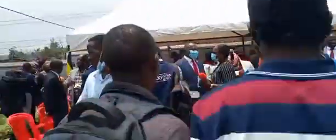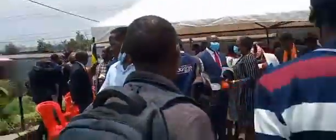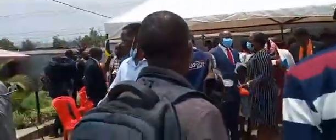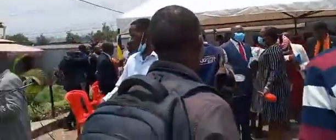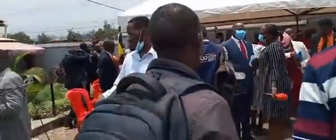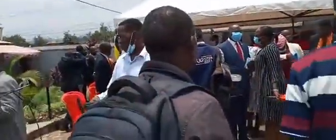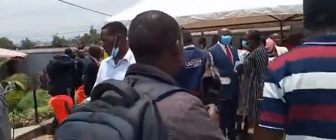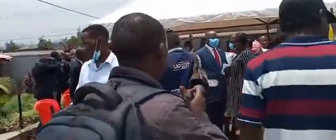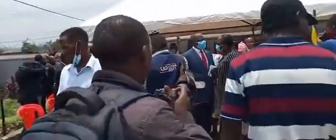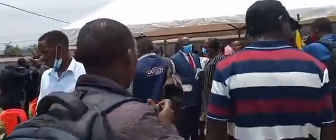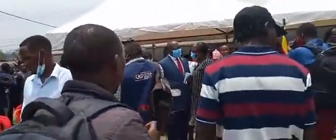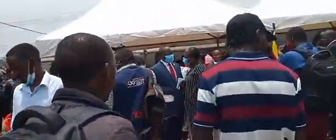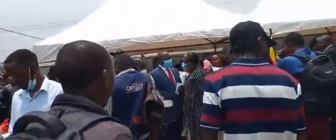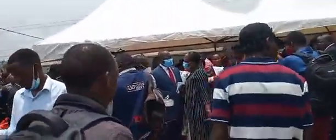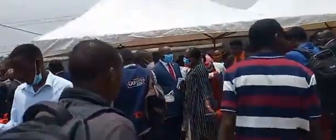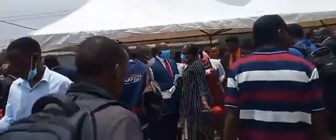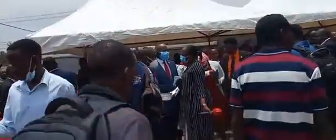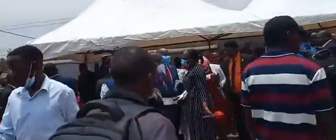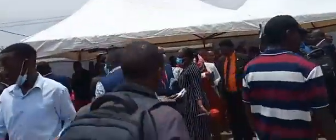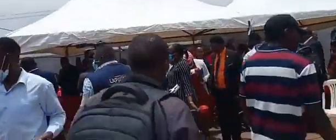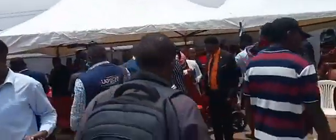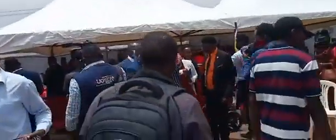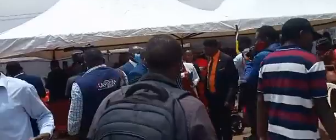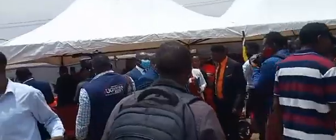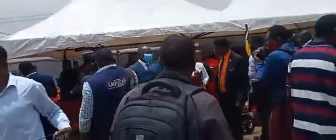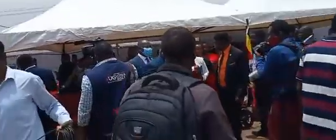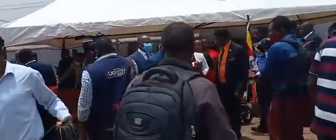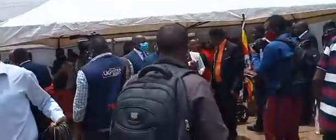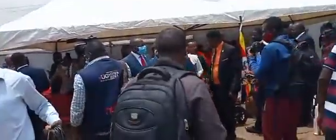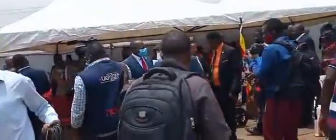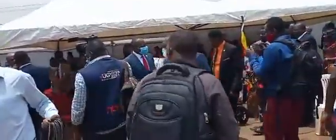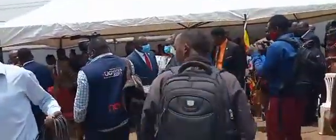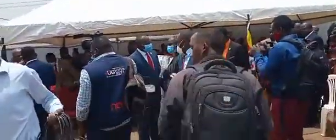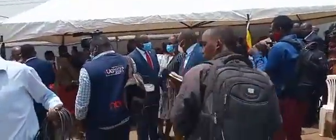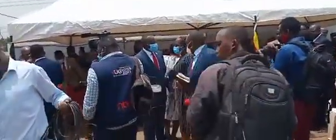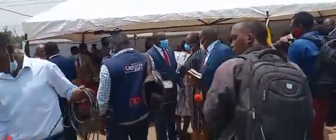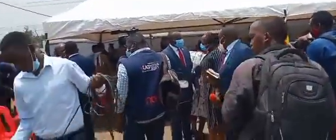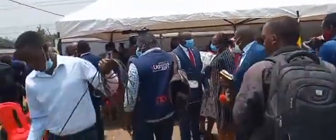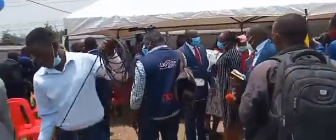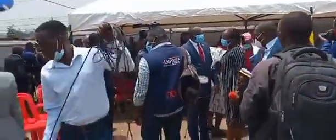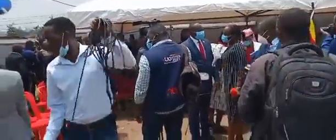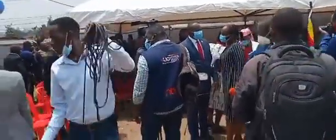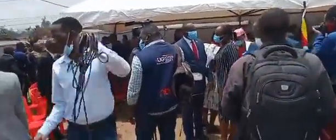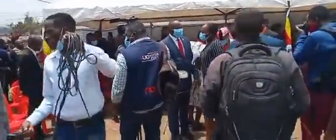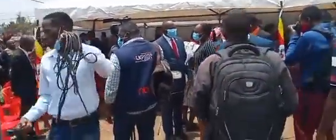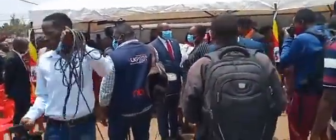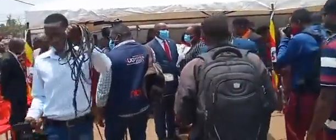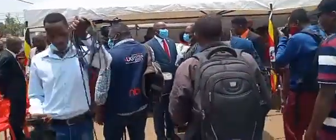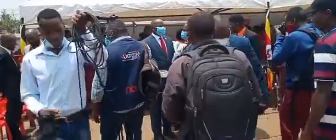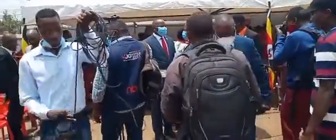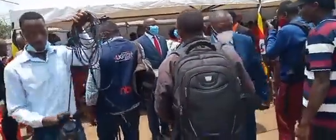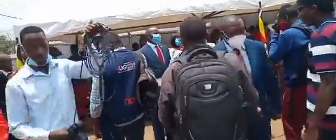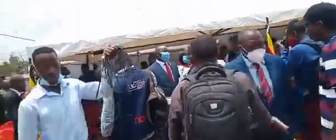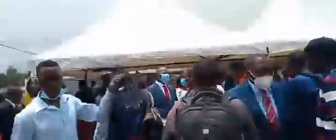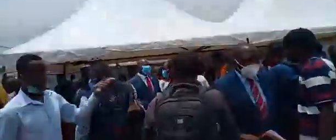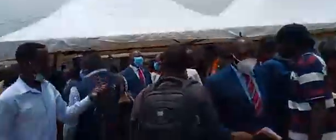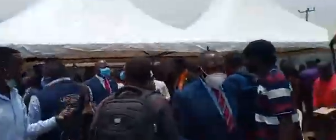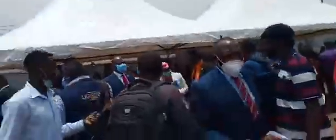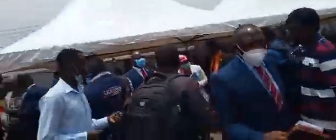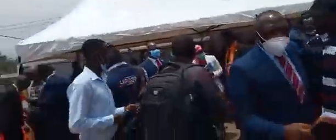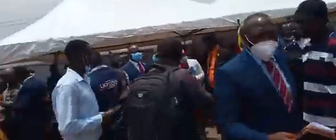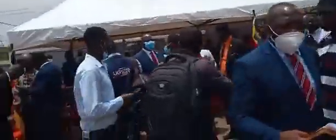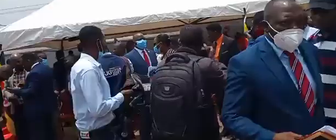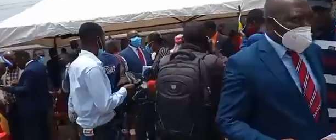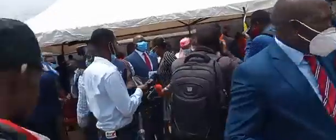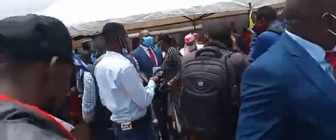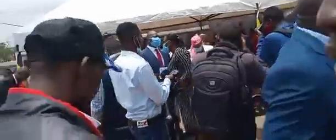Silabasimbi and Songa Satan Songa Soka, Yakulava and Baganda Maso, no Kuanja, Avantava Chadi, Macomera, Sakone before, every time I need